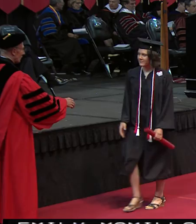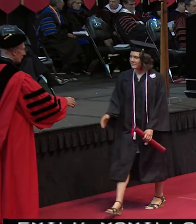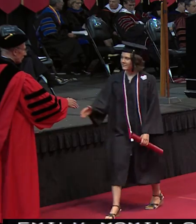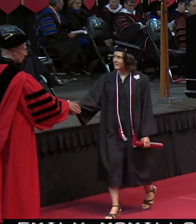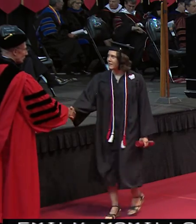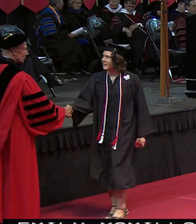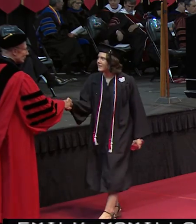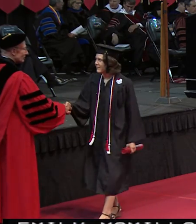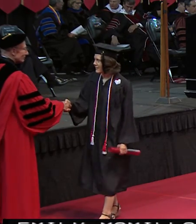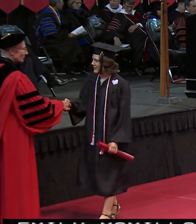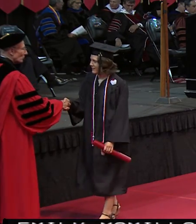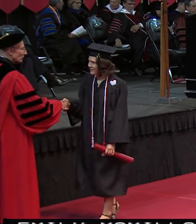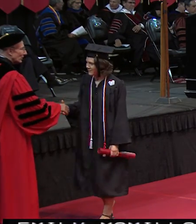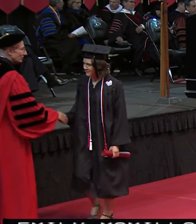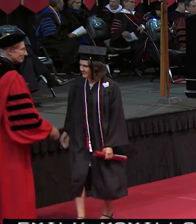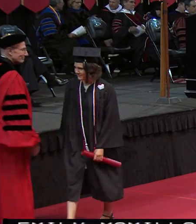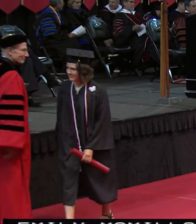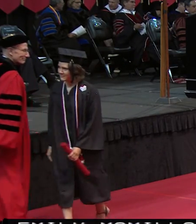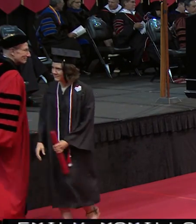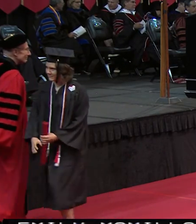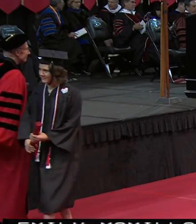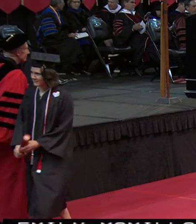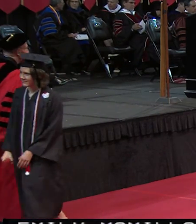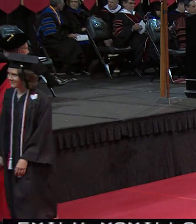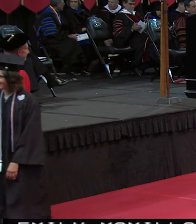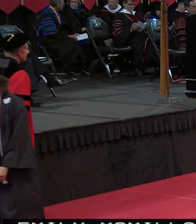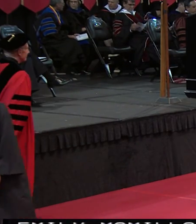Graduating cum laude, Jonathan Isaac Ritchie.